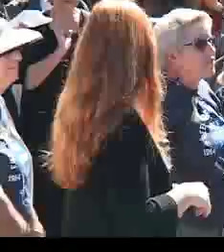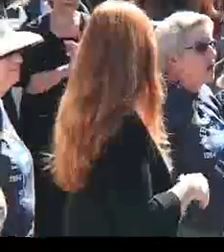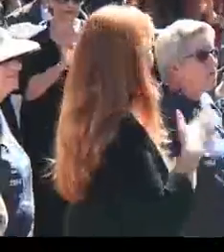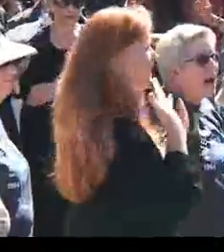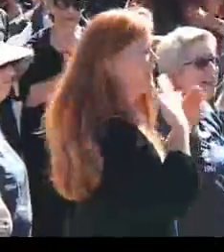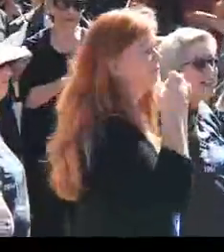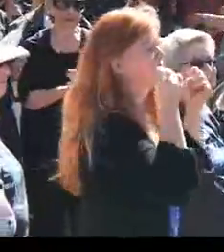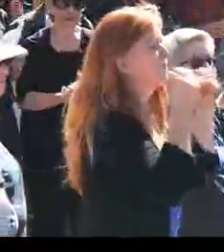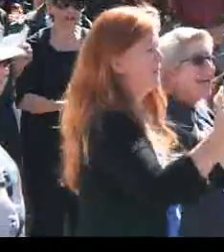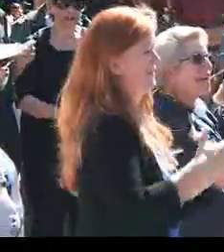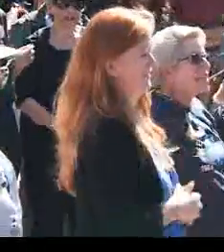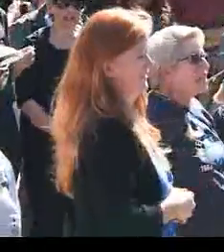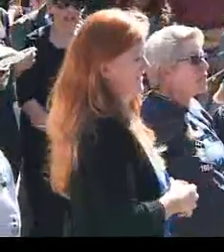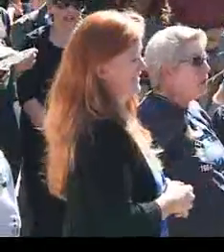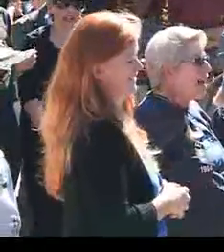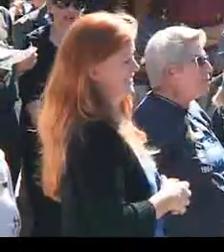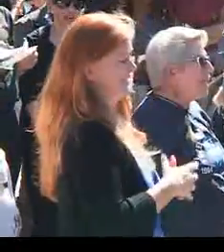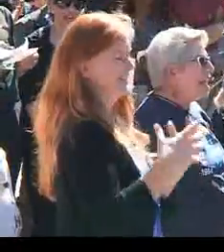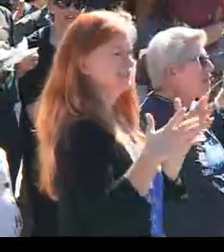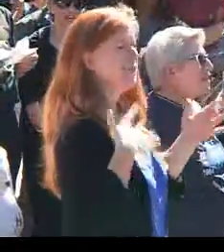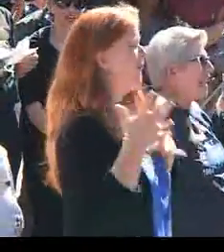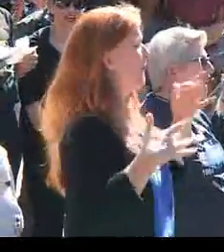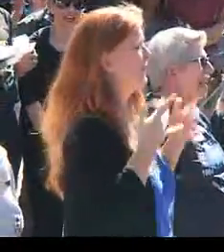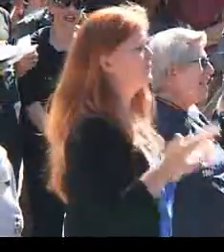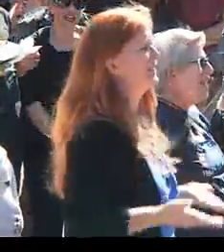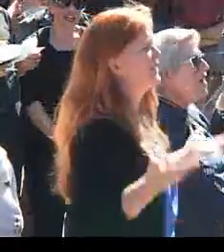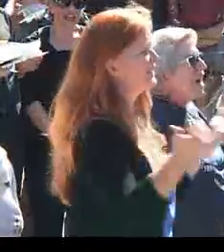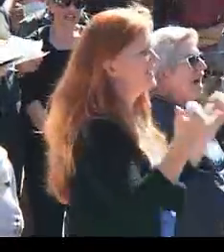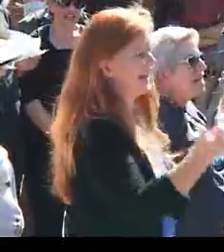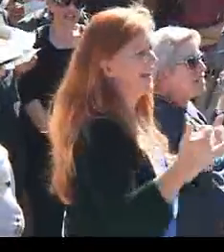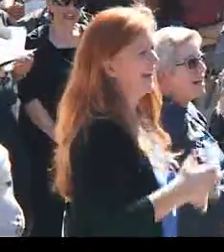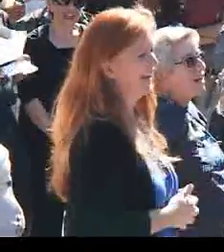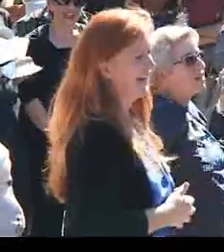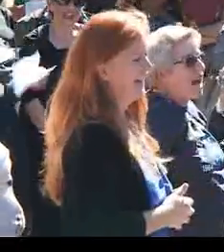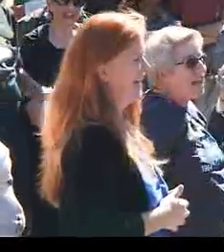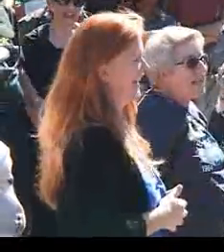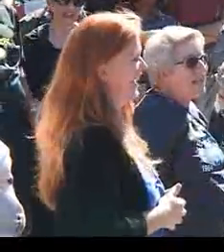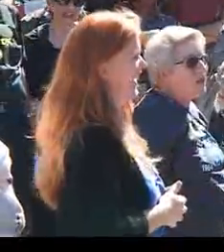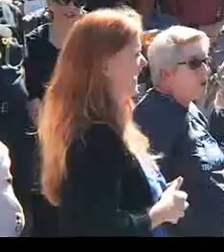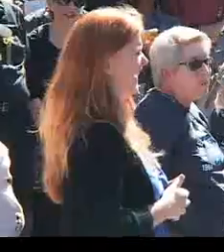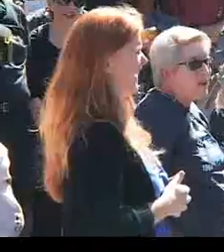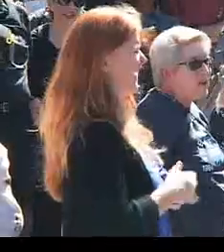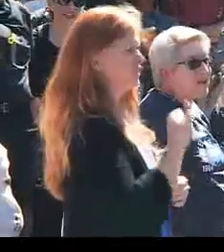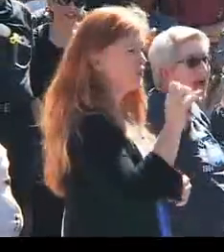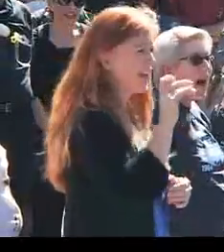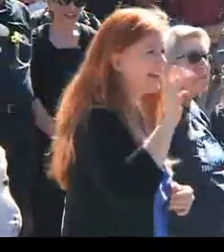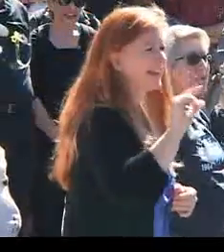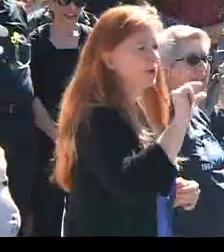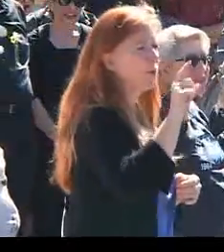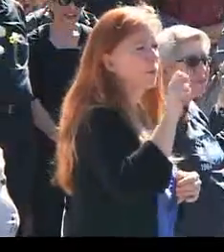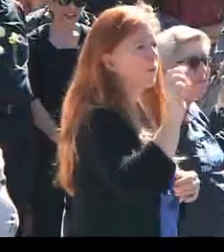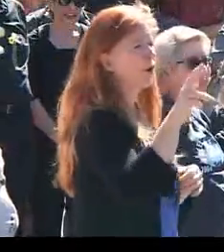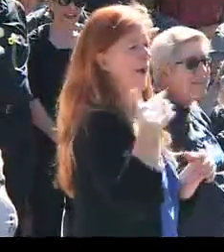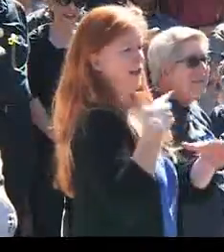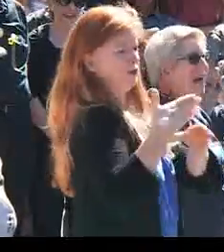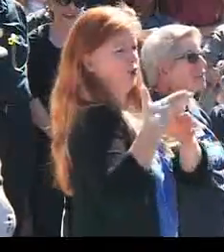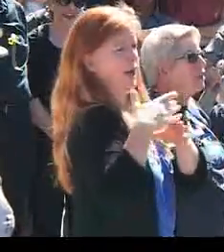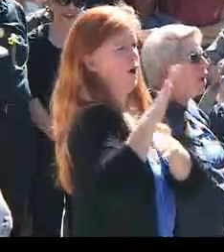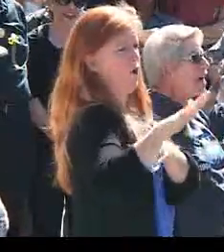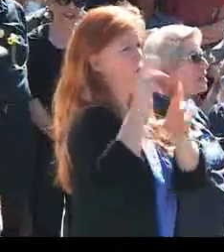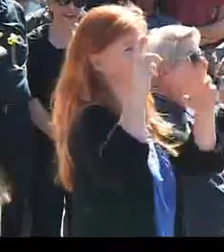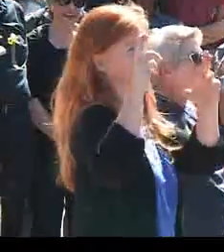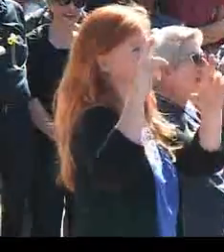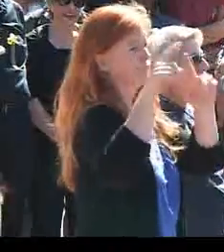Thank you so much. It is a joy to be here today. I share Jackie Goldberg's optimism